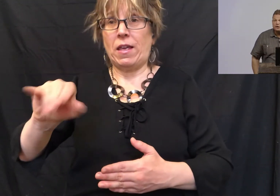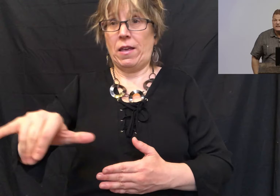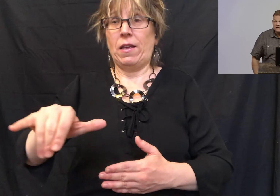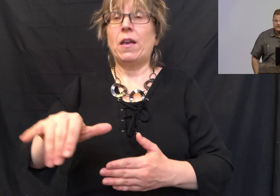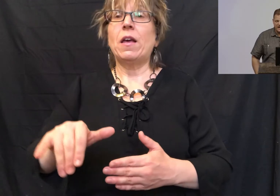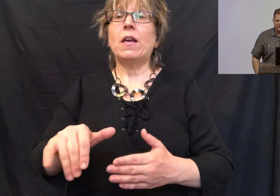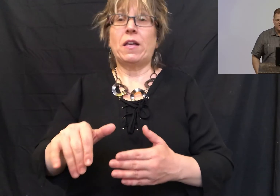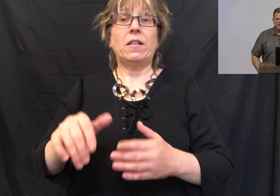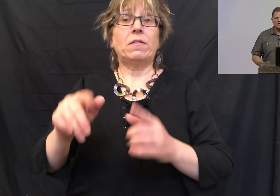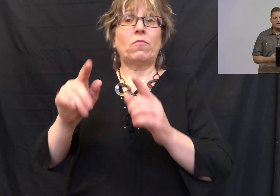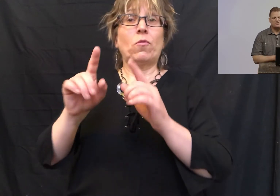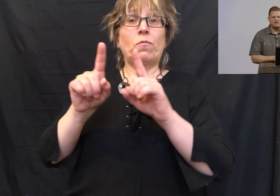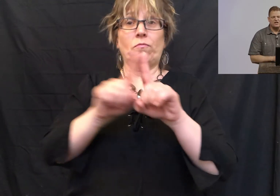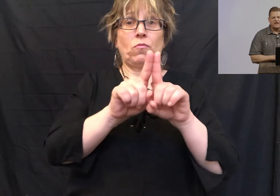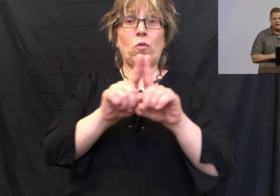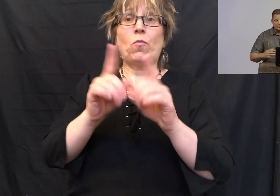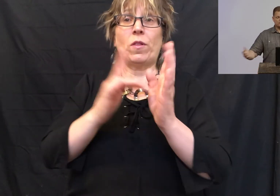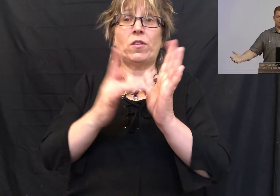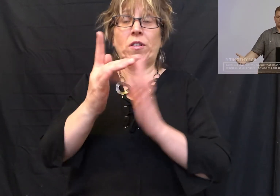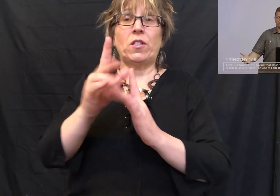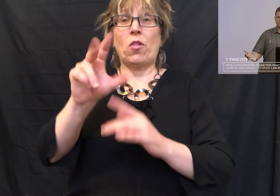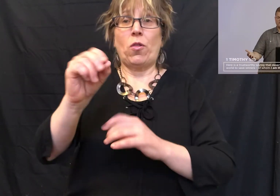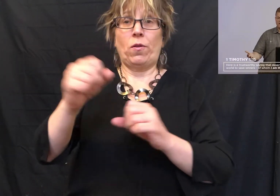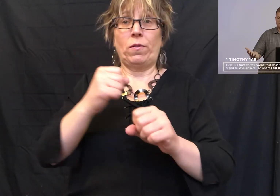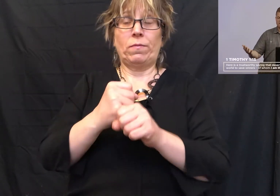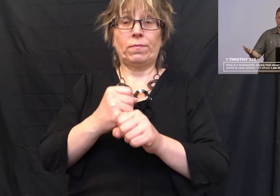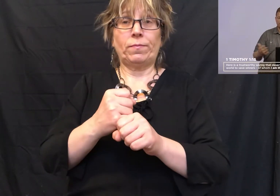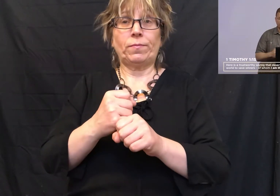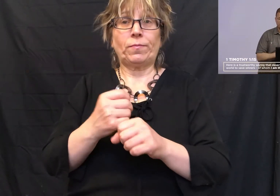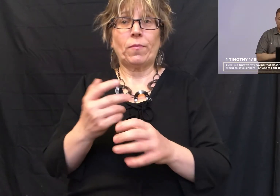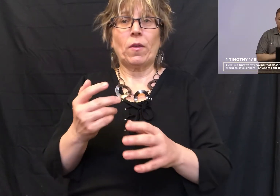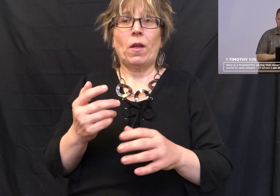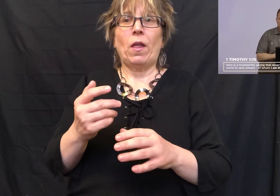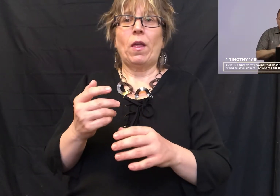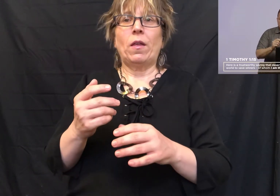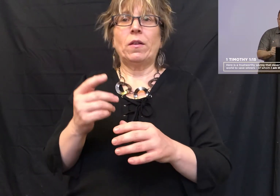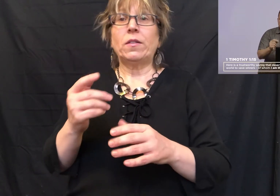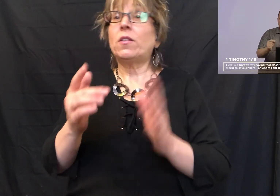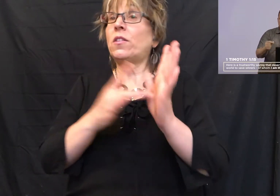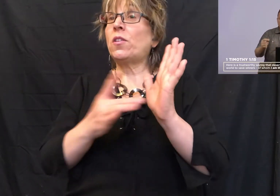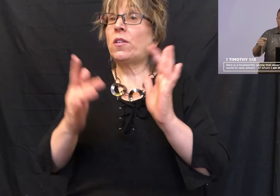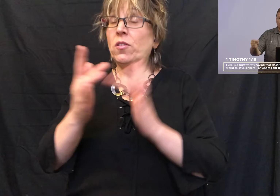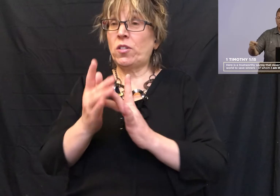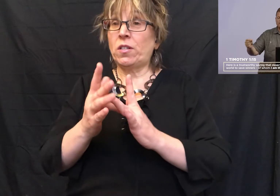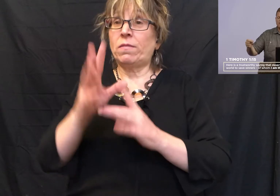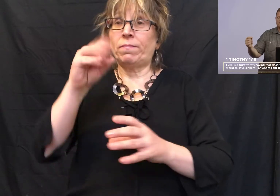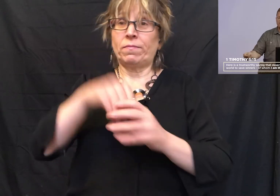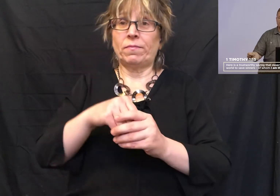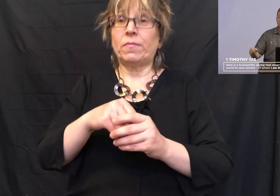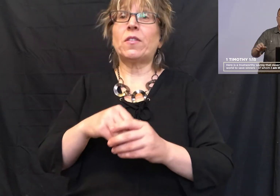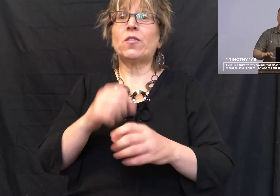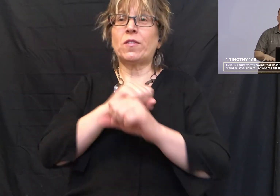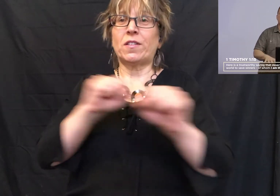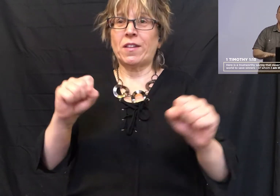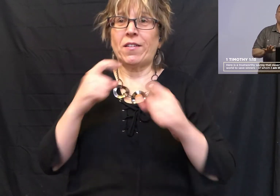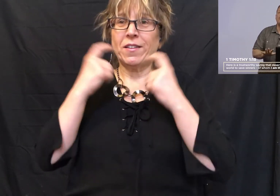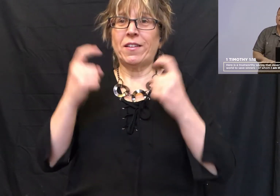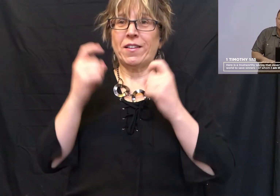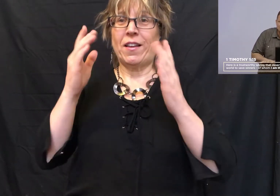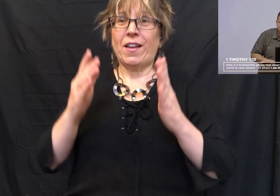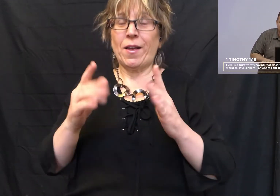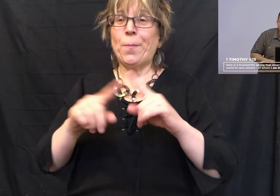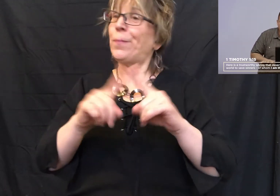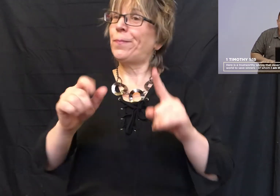for 30 years now. He writes this, here's a trustworthy saying that deserves full acceptance. Jesus came into the world to save sinners, of whom I'm